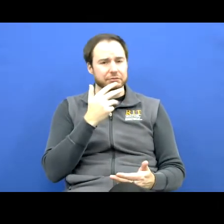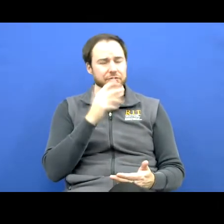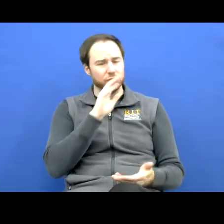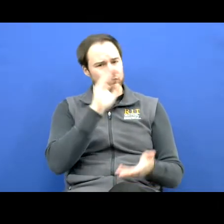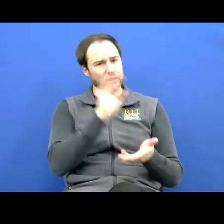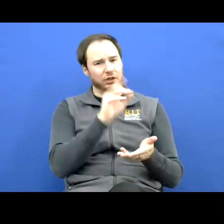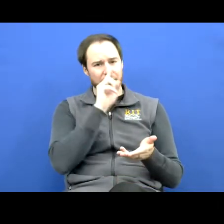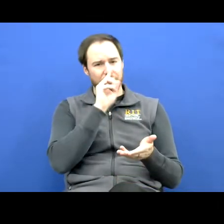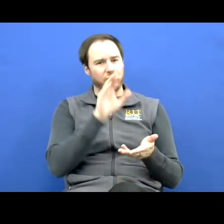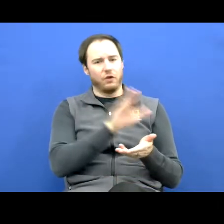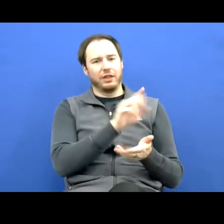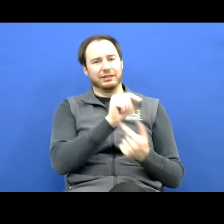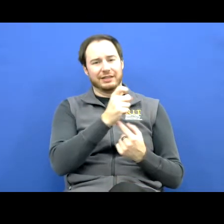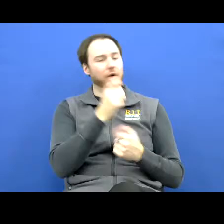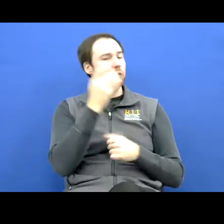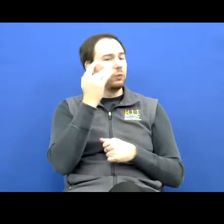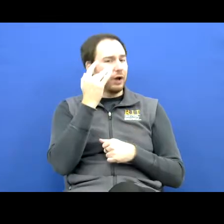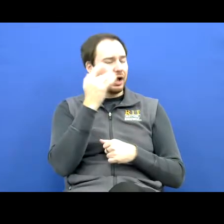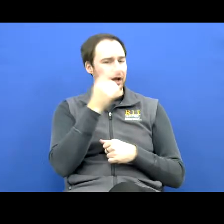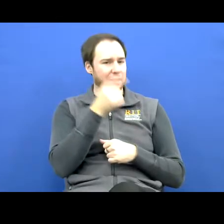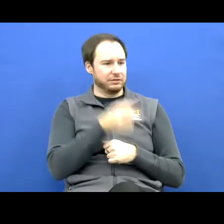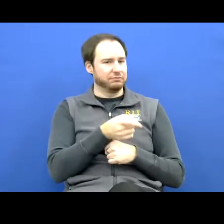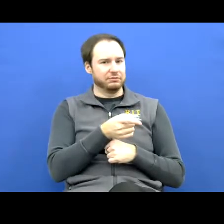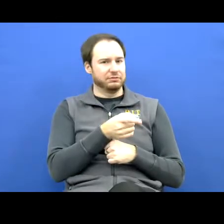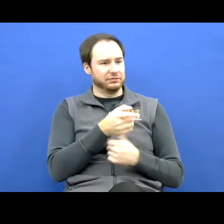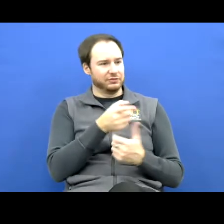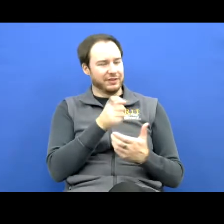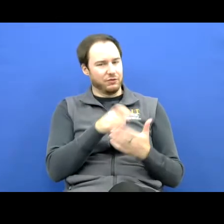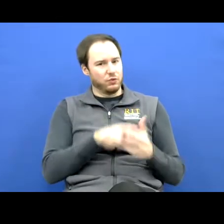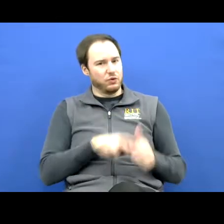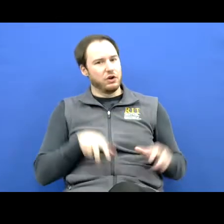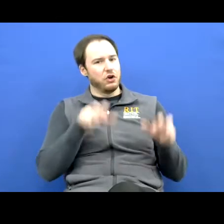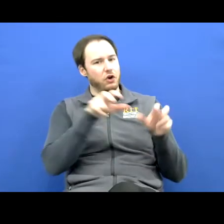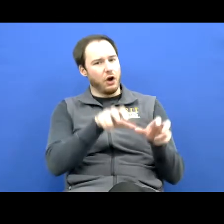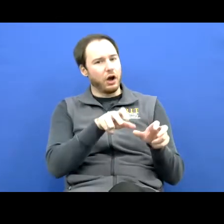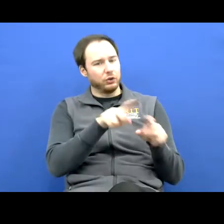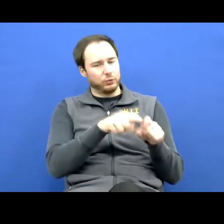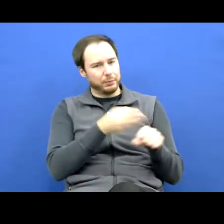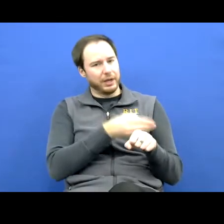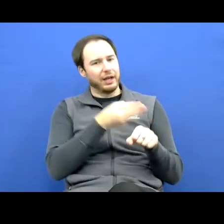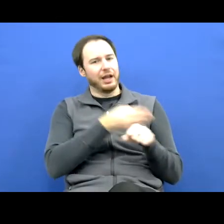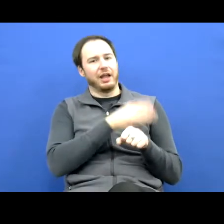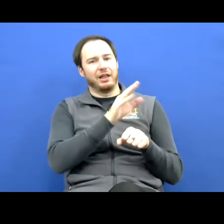reduction in your taxes, because again, there is cost to maintain that. Now,